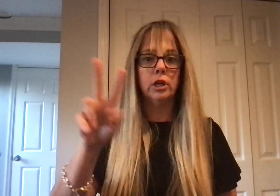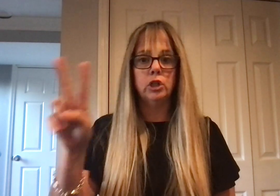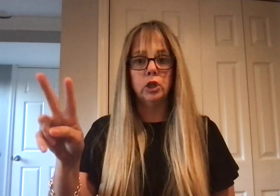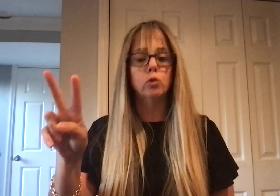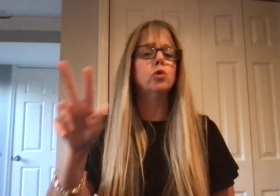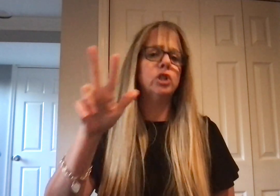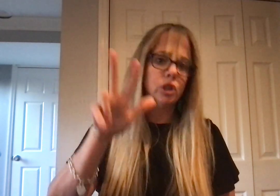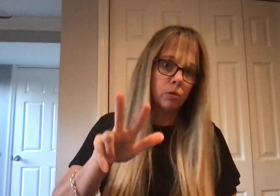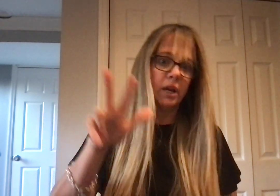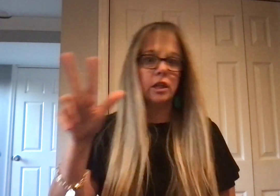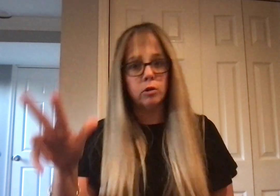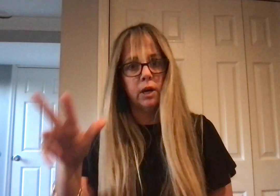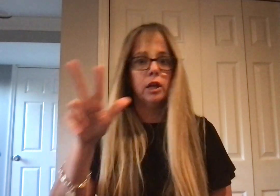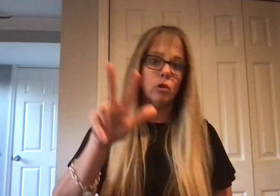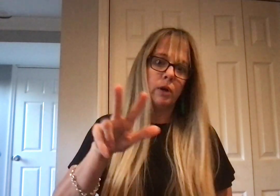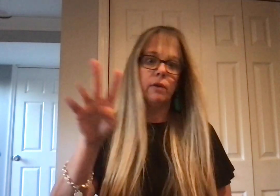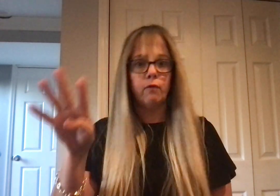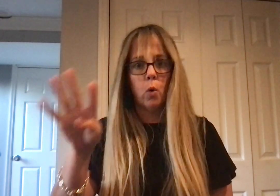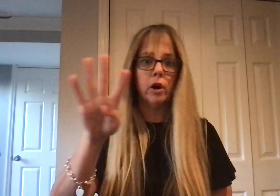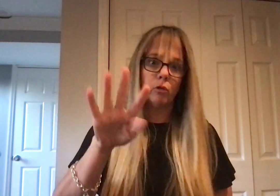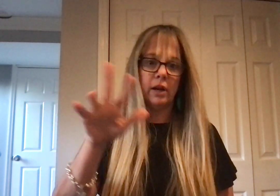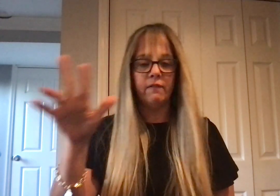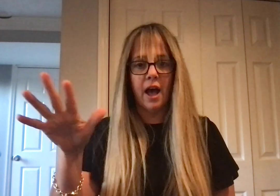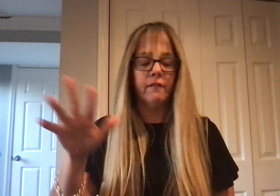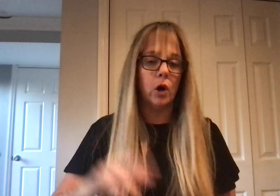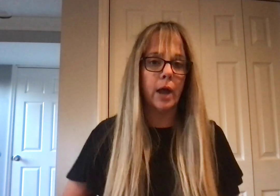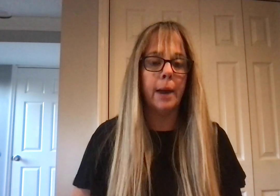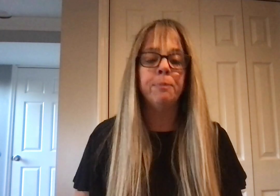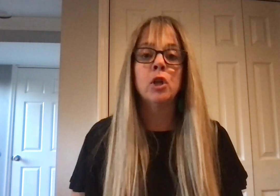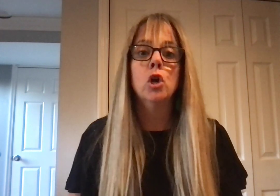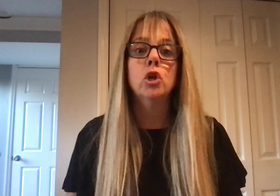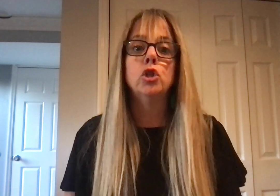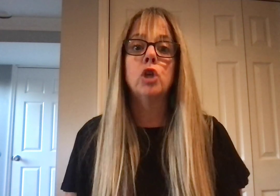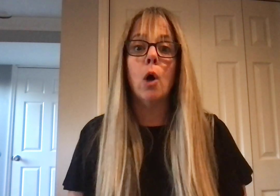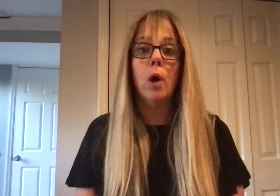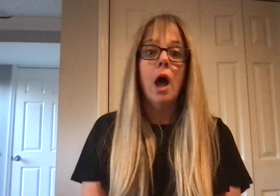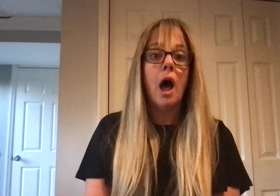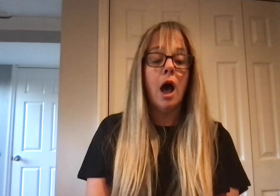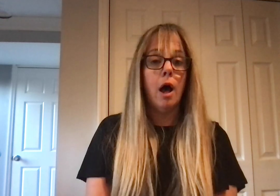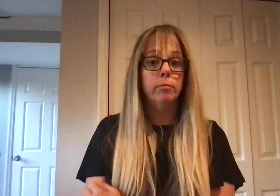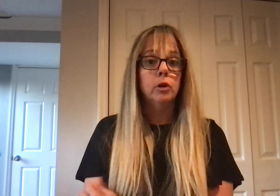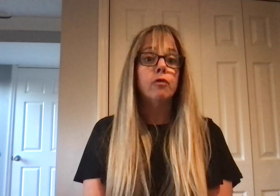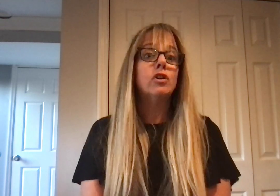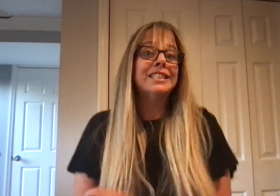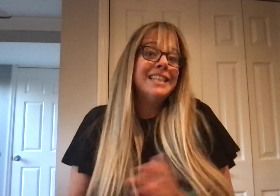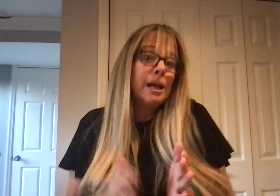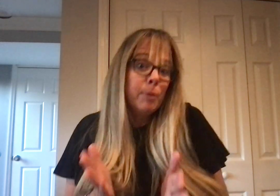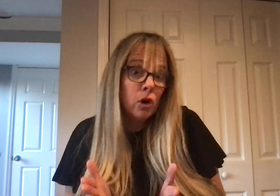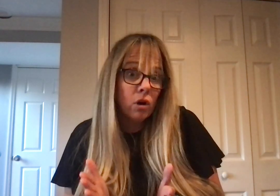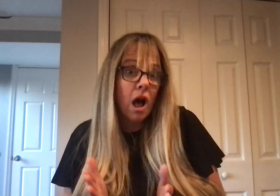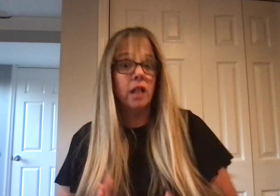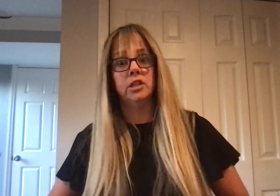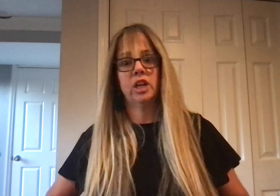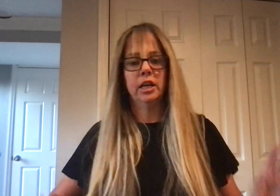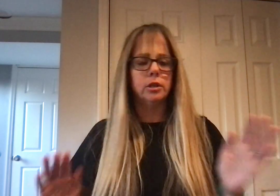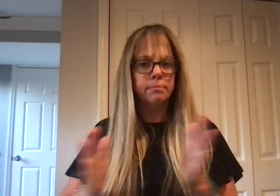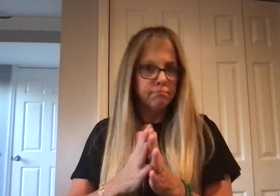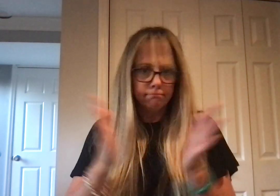32. So just 3, 3, 3, 4, 3, 5, okay? So for typical college age,